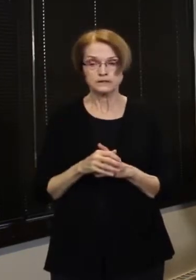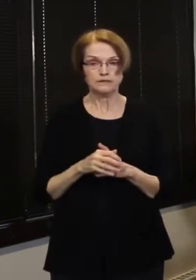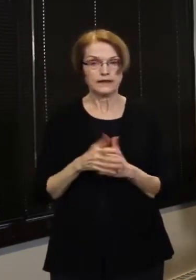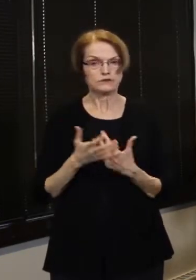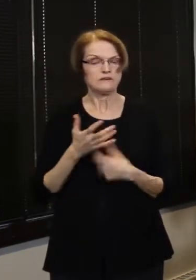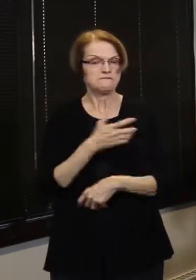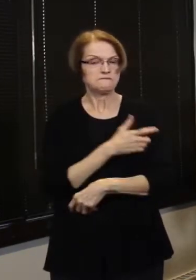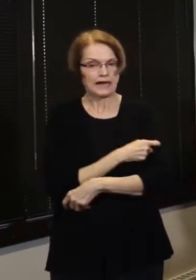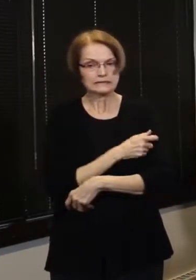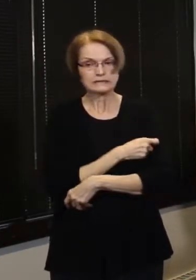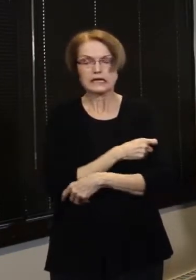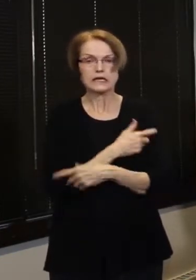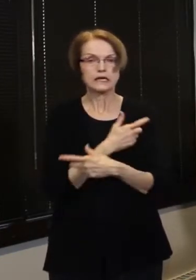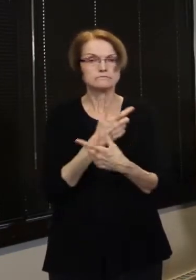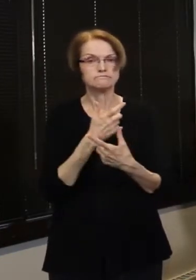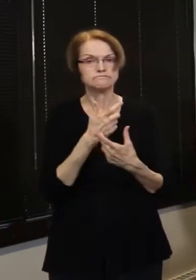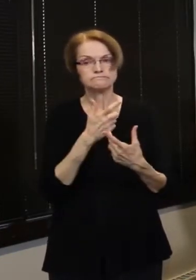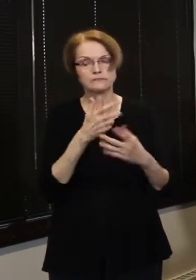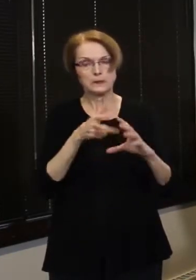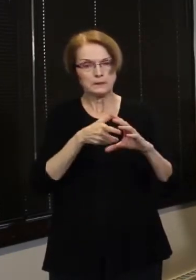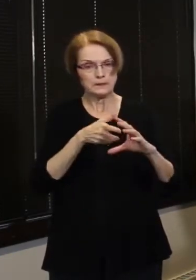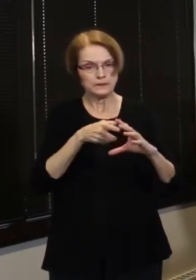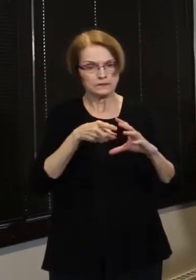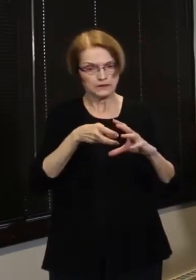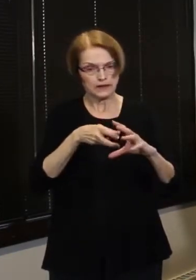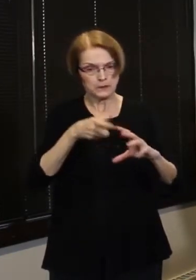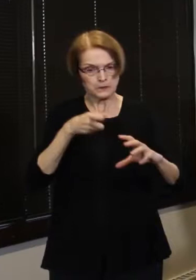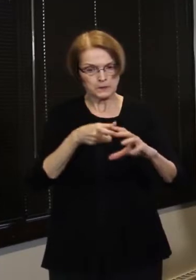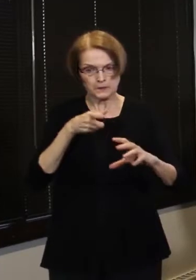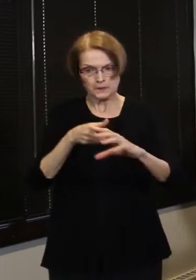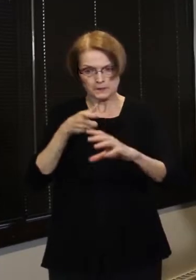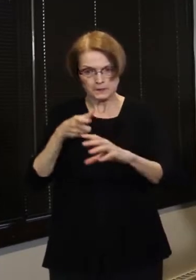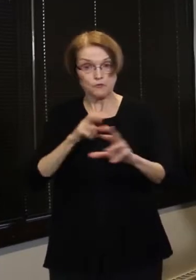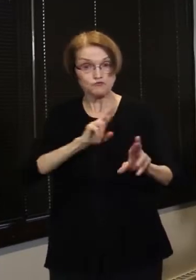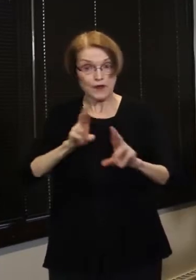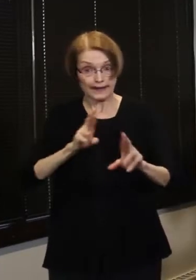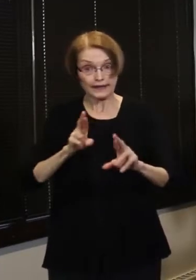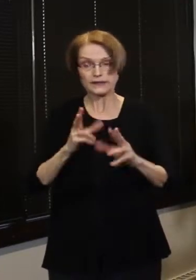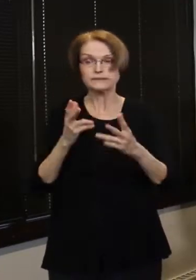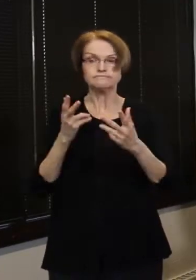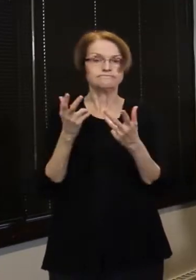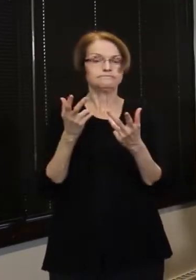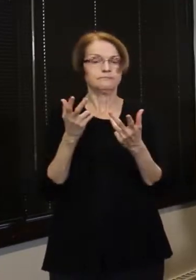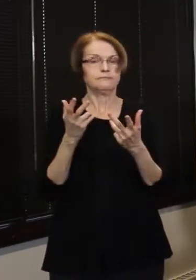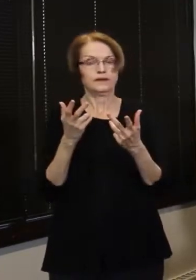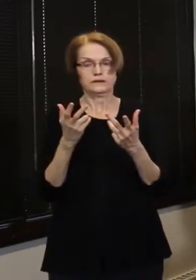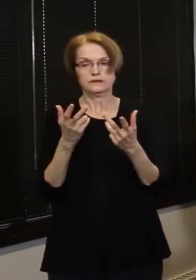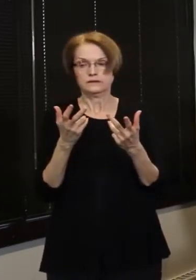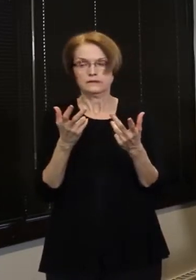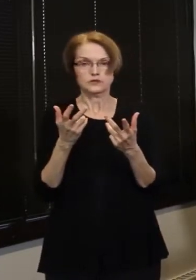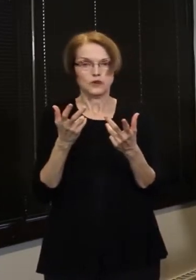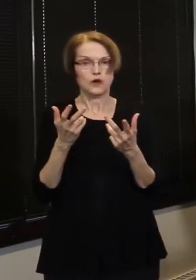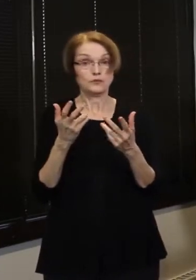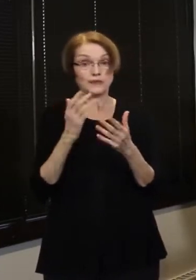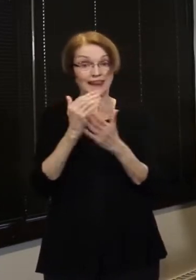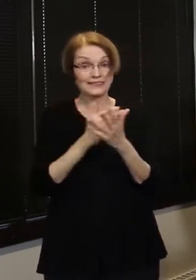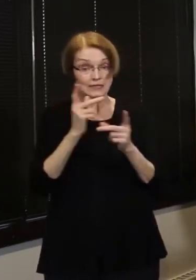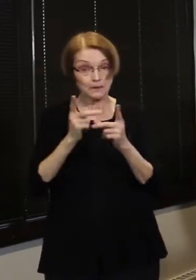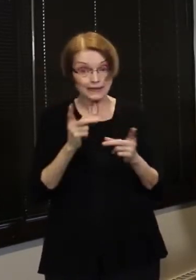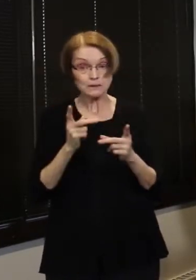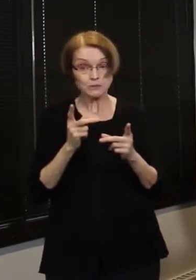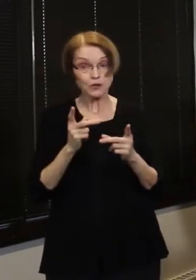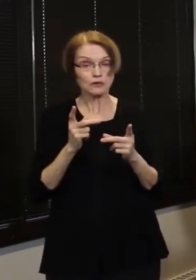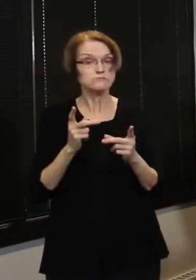up during our vaccination clinics in the hospitals, and we've already gone through the list of people that were there to